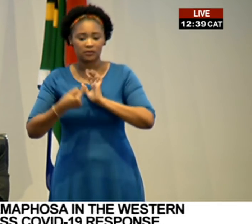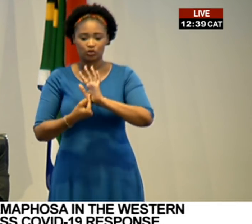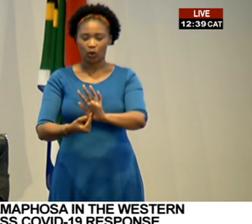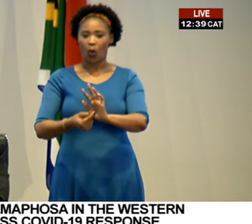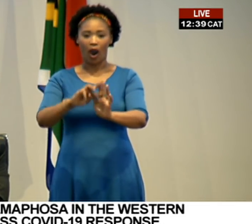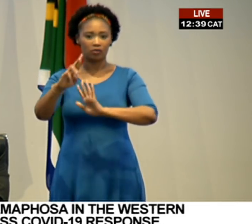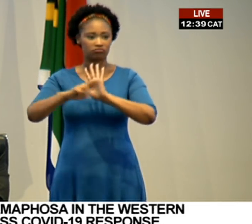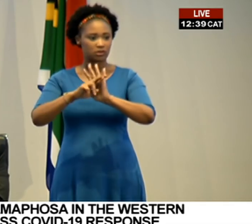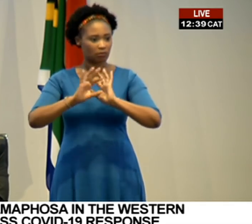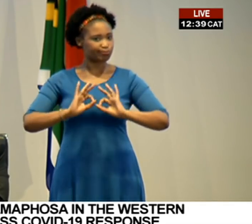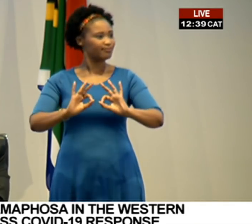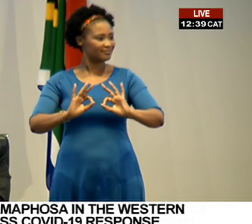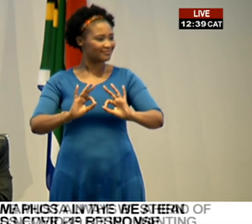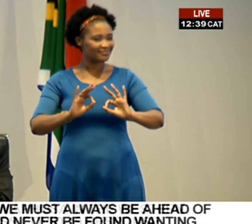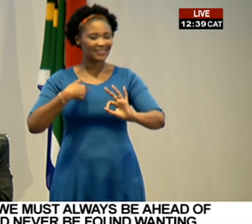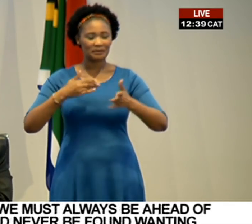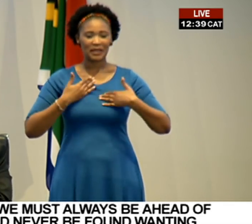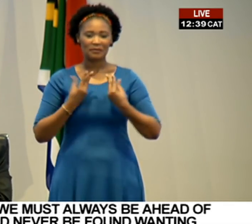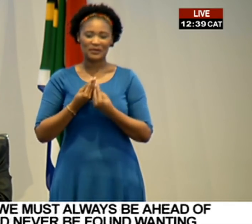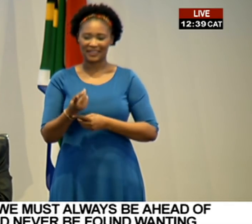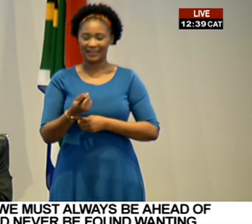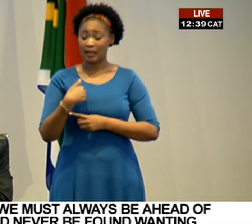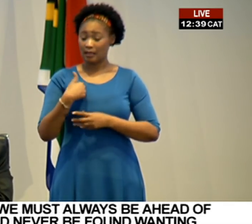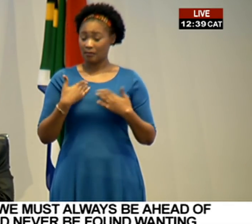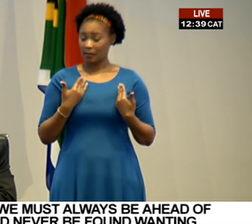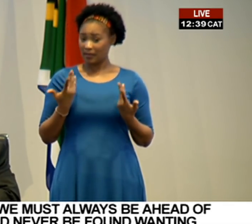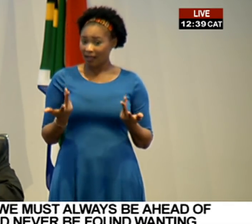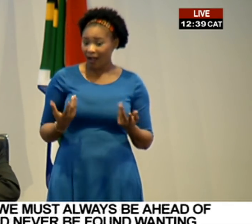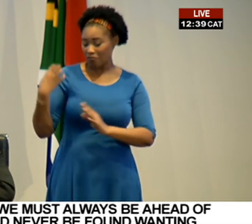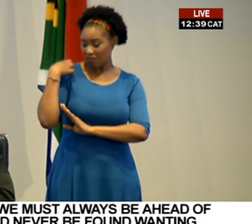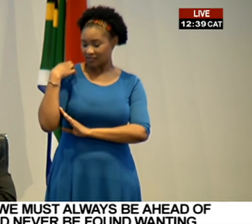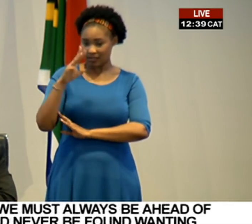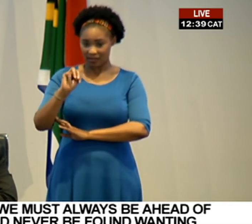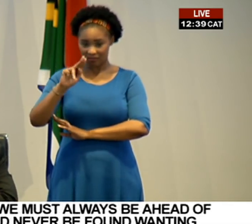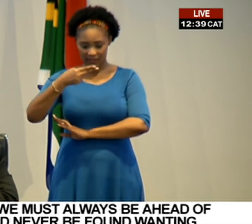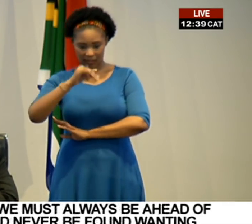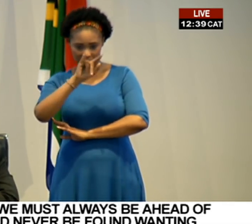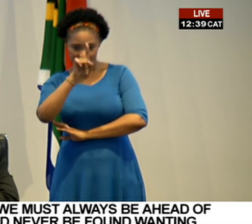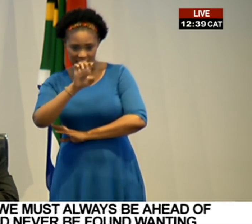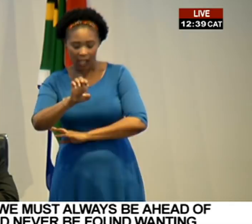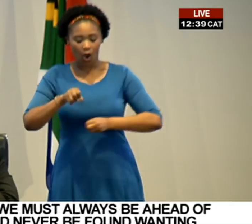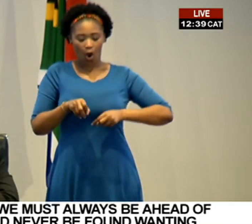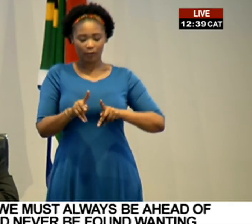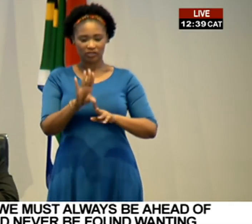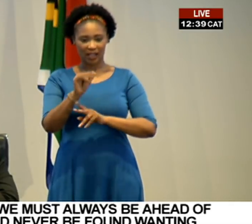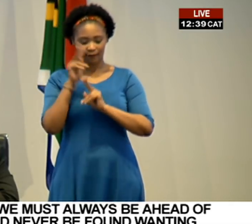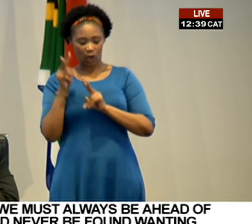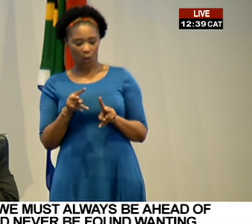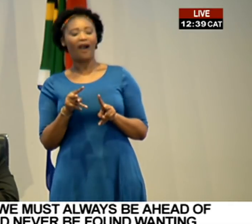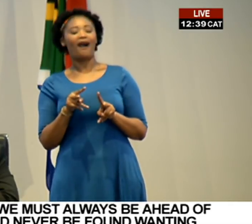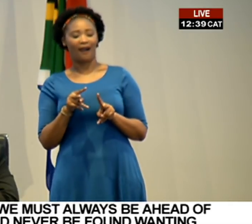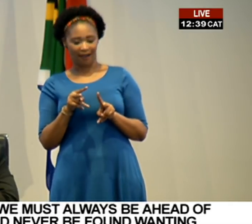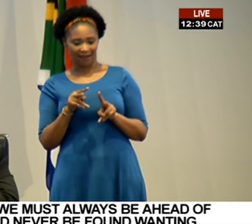results. I'm very pleased with that, and I'm pleased that Minister Mkhize had an opportunity to look at that as